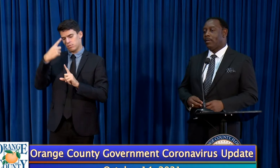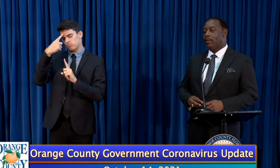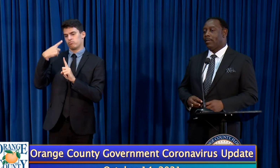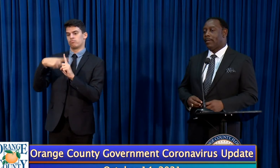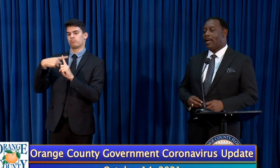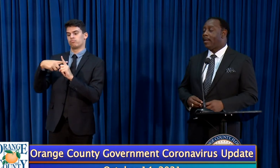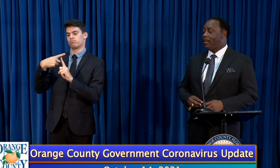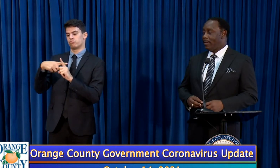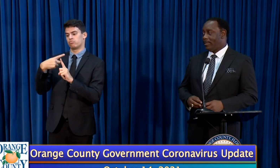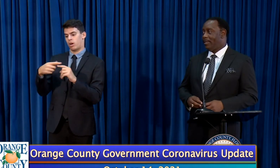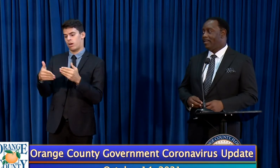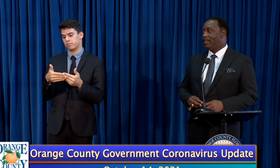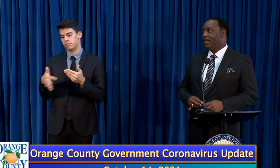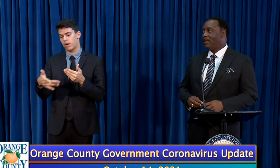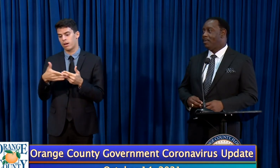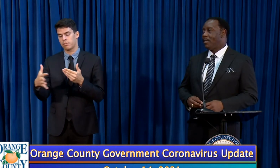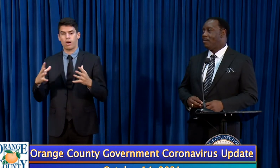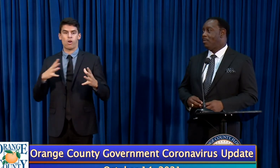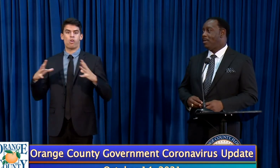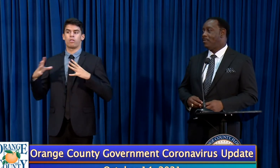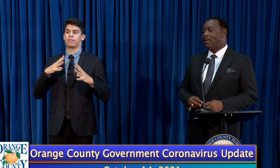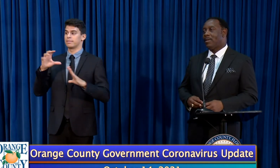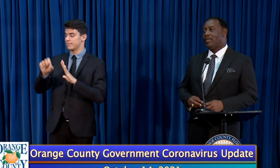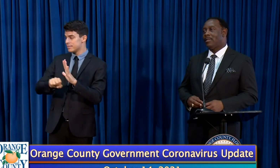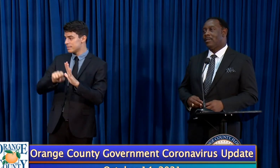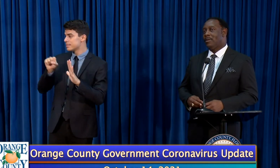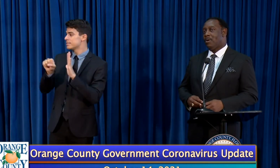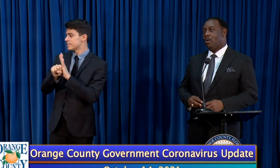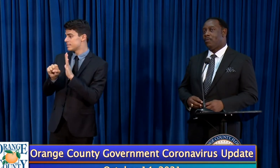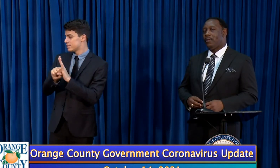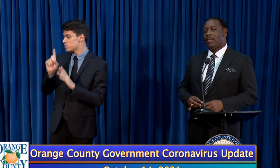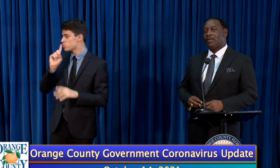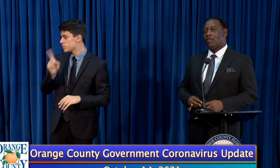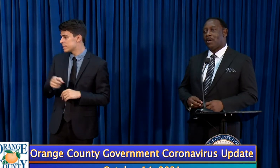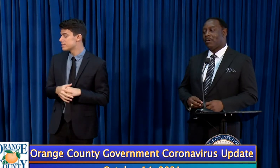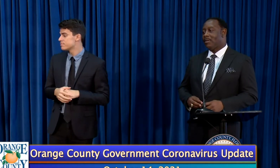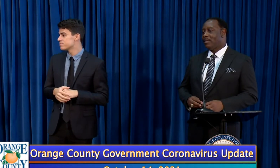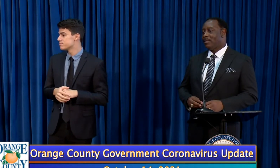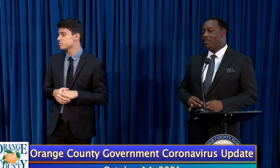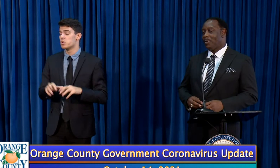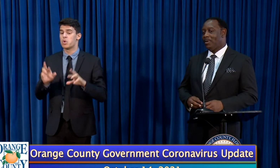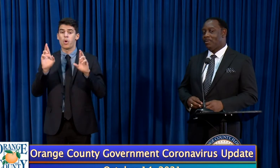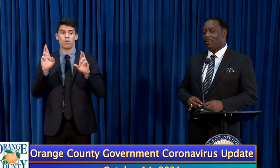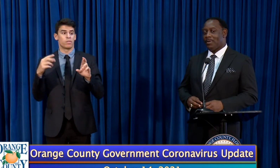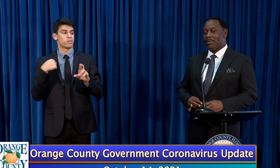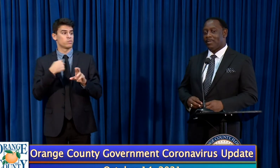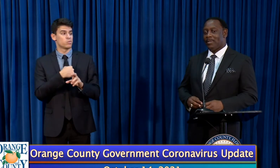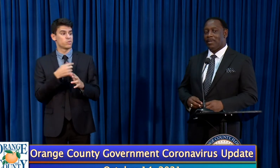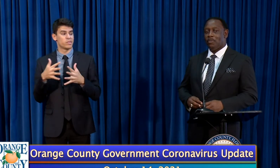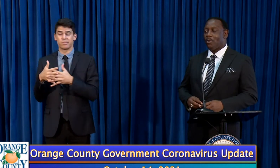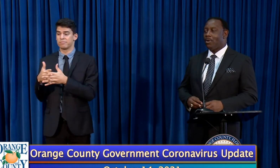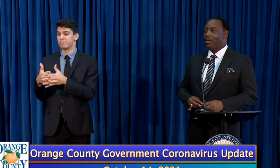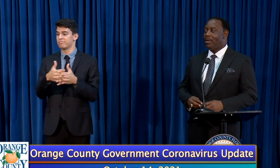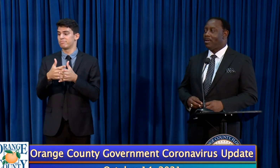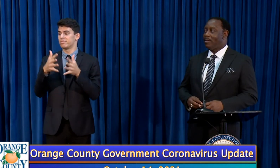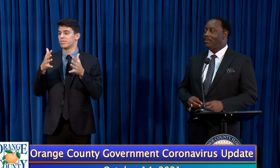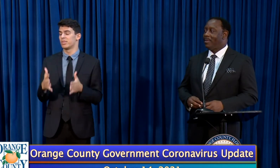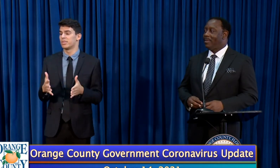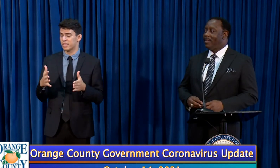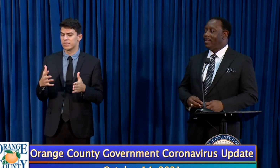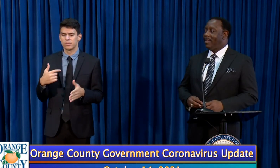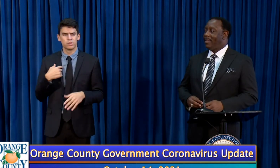upcoming holiday season and what that means for us. Hopefully, as Americans, we will see more